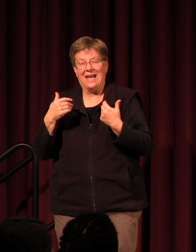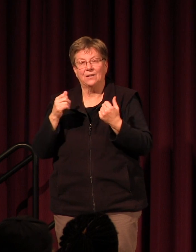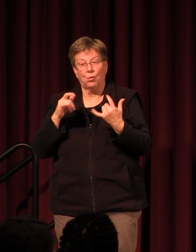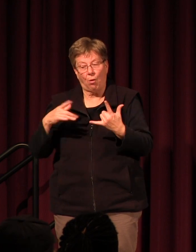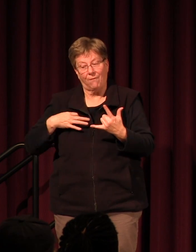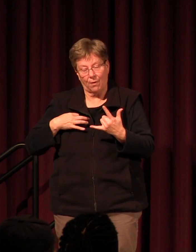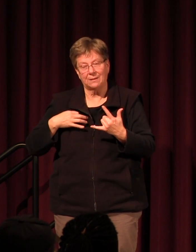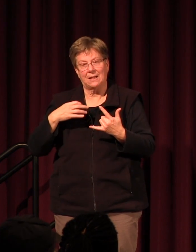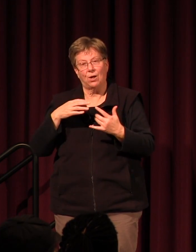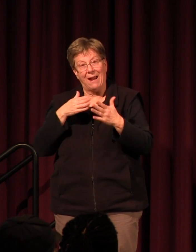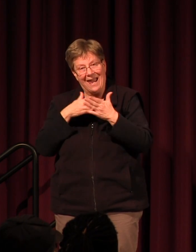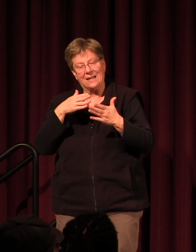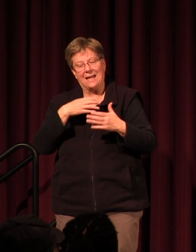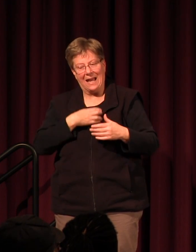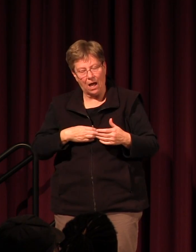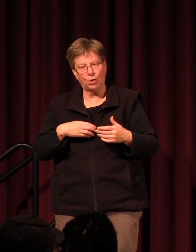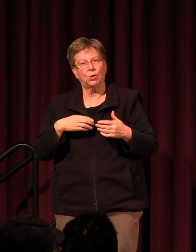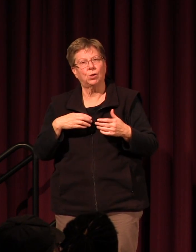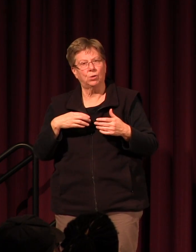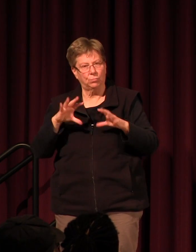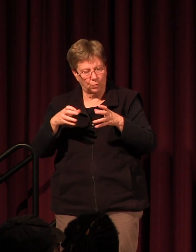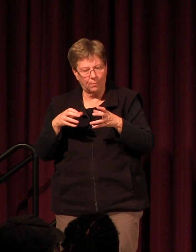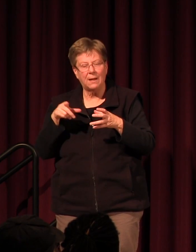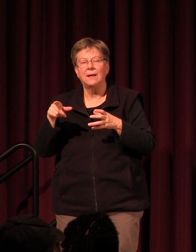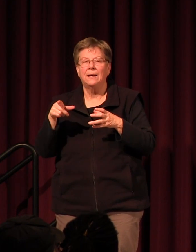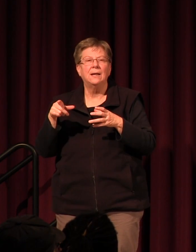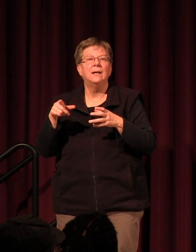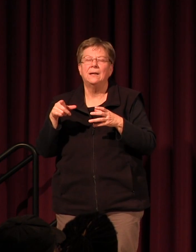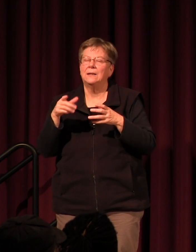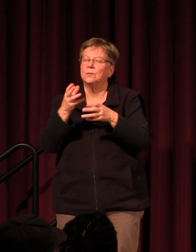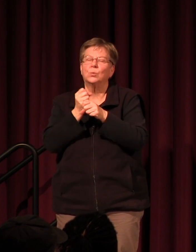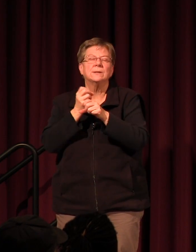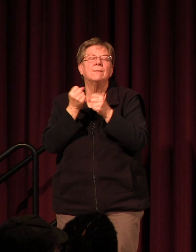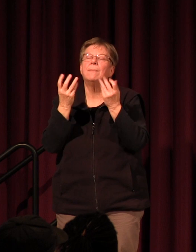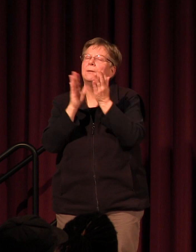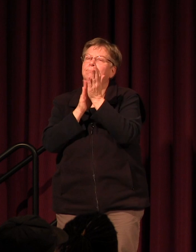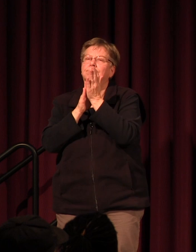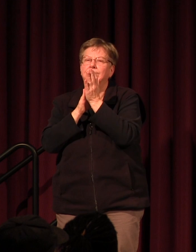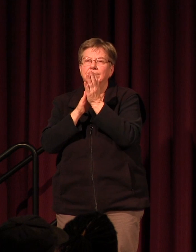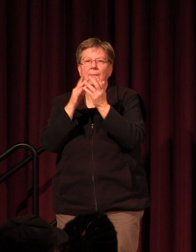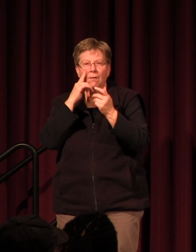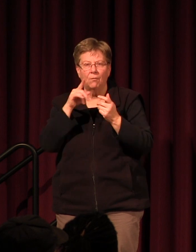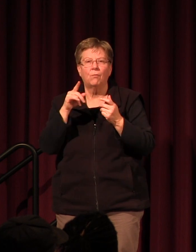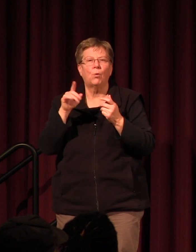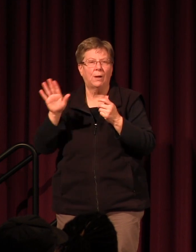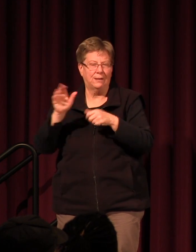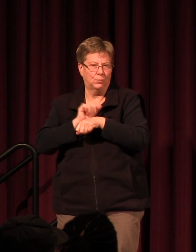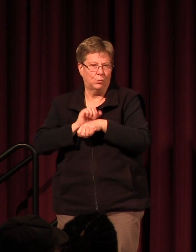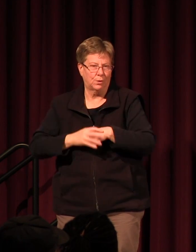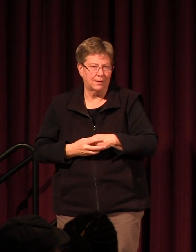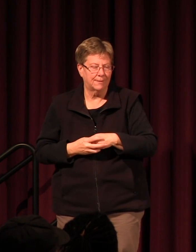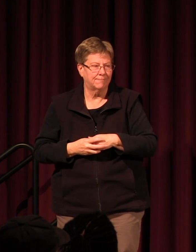anti-hunger movement. He has received numerous accolades for his public speaking, training, and civic engagement work.